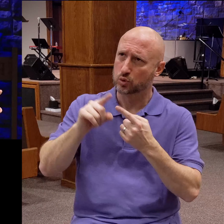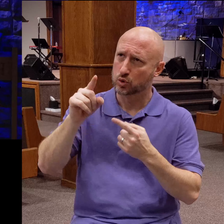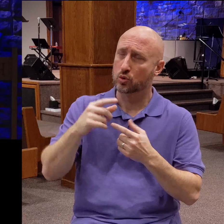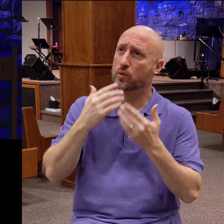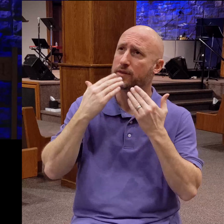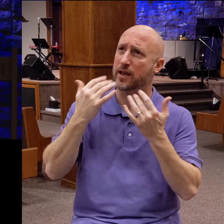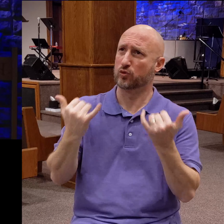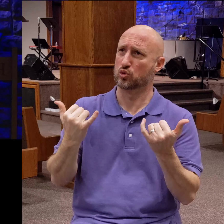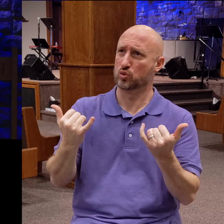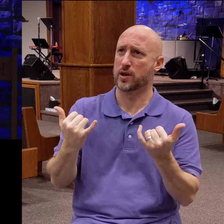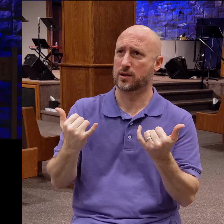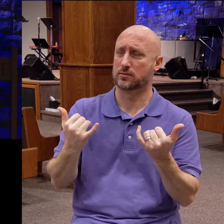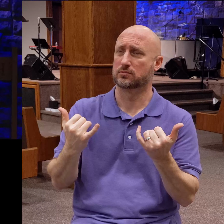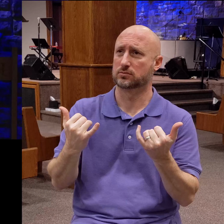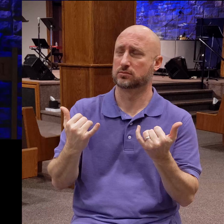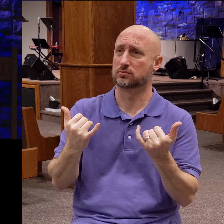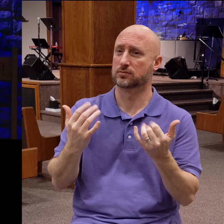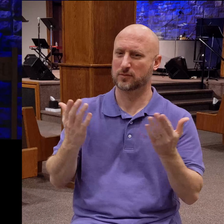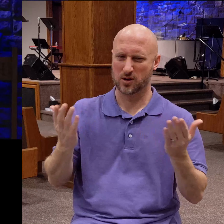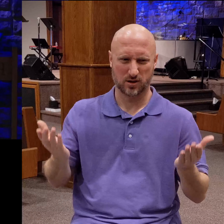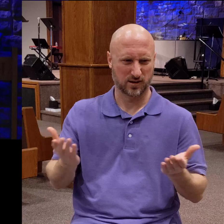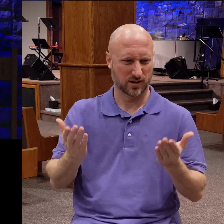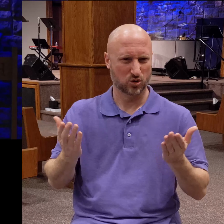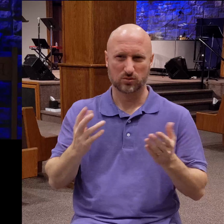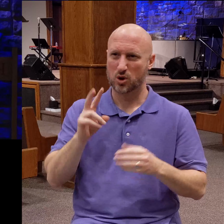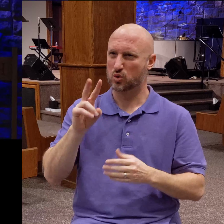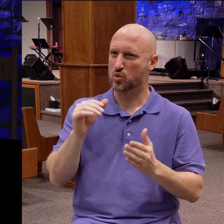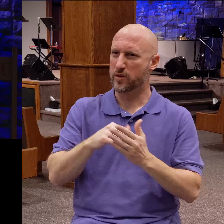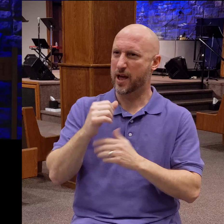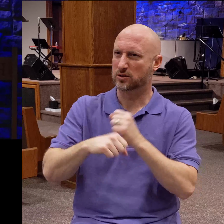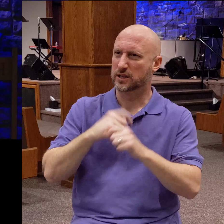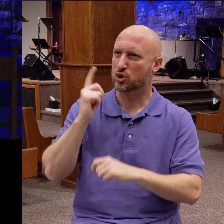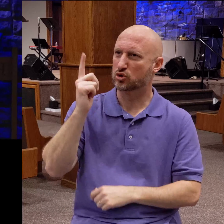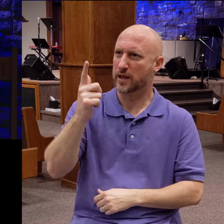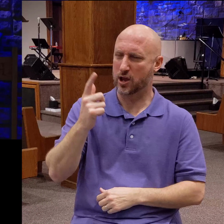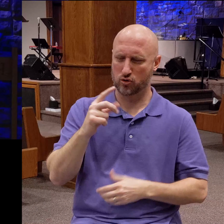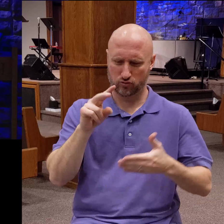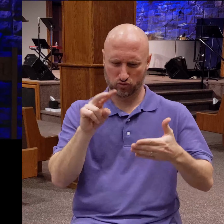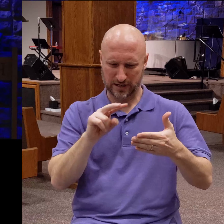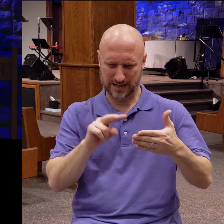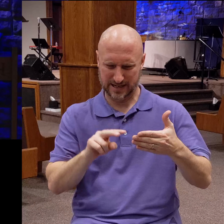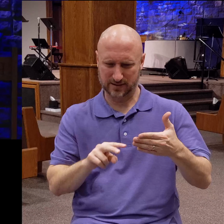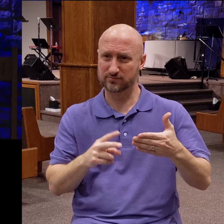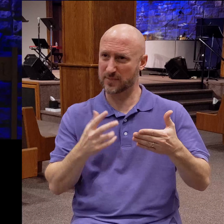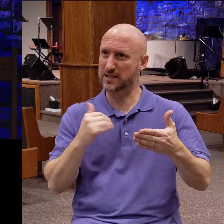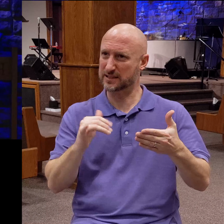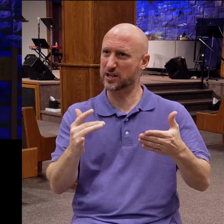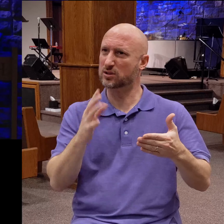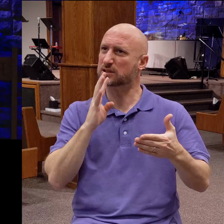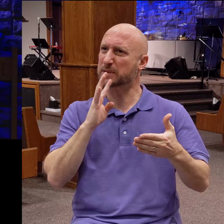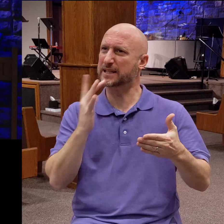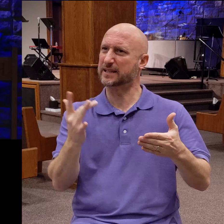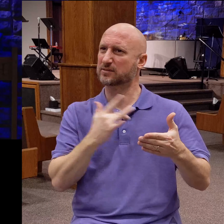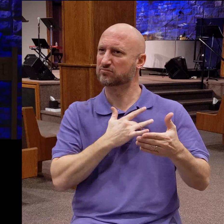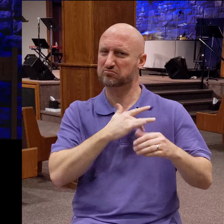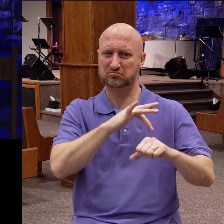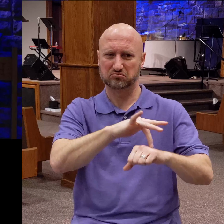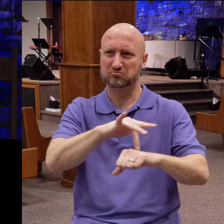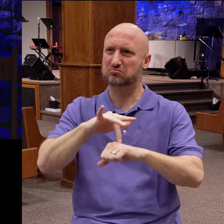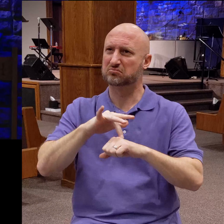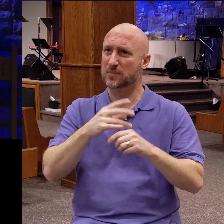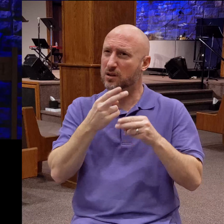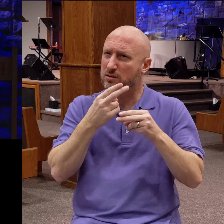day, Lord. Thank you. Here we are 2,000 years later, and these things that have been put to the page are still speaking in